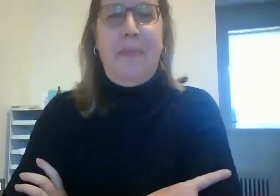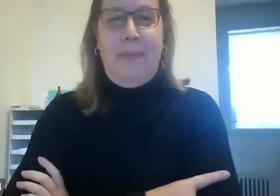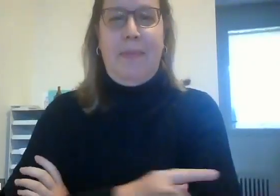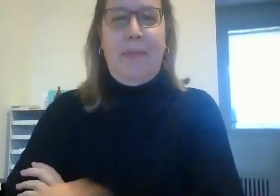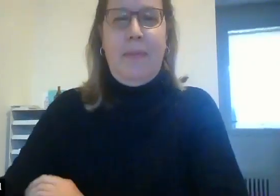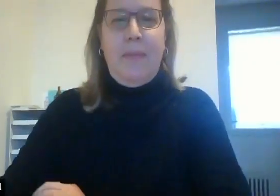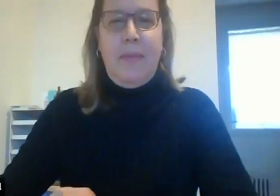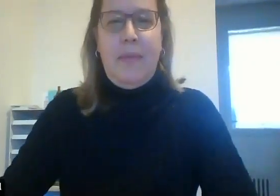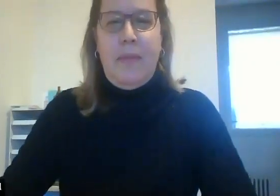she is.